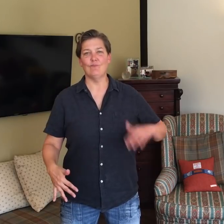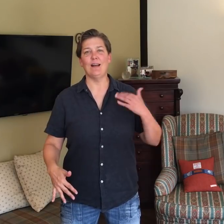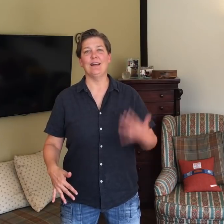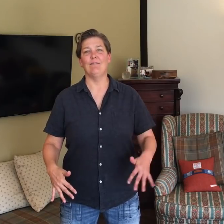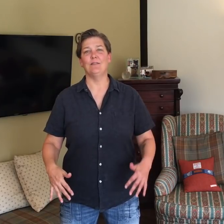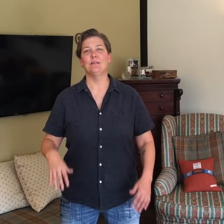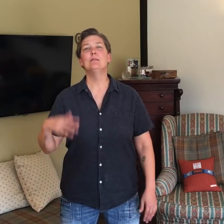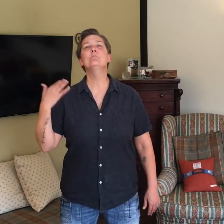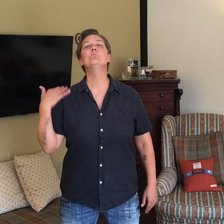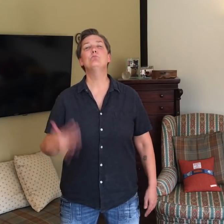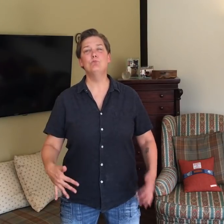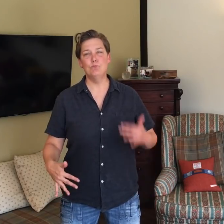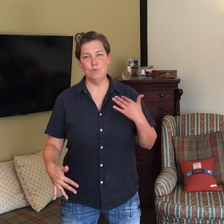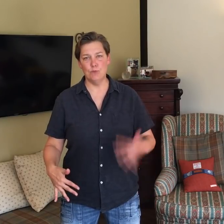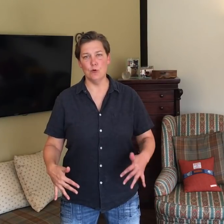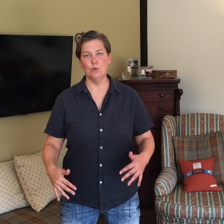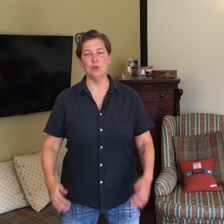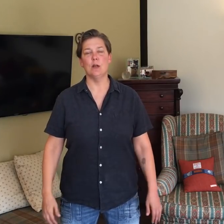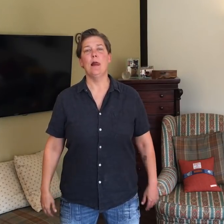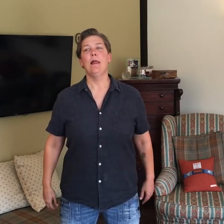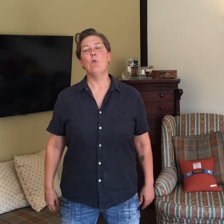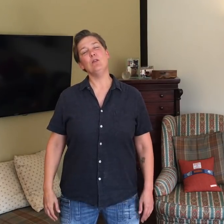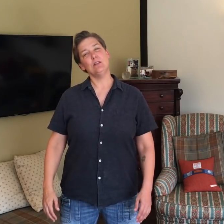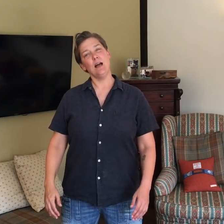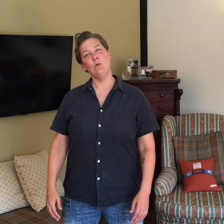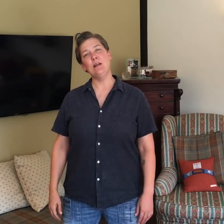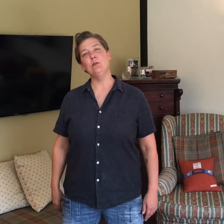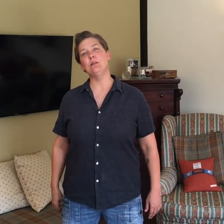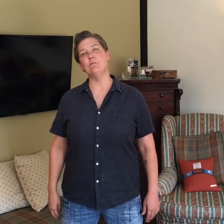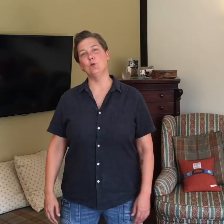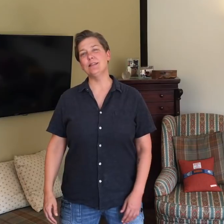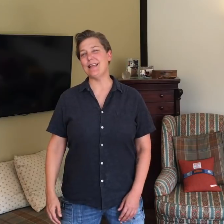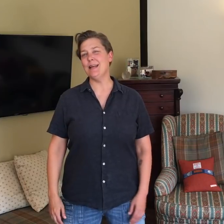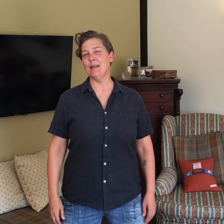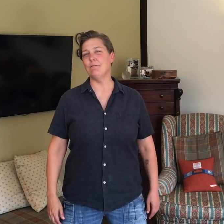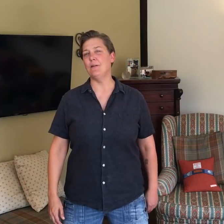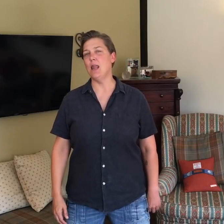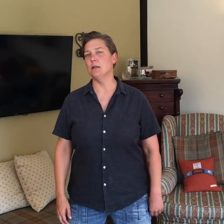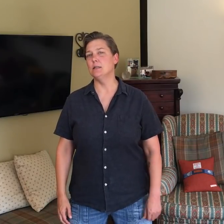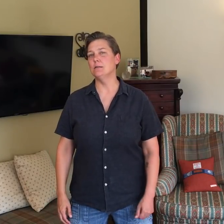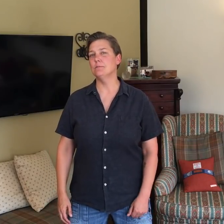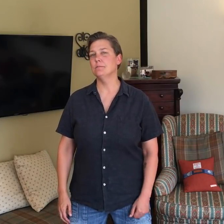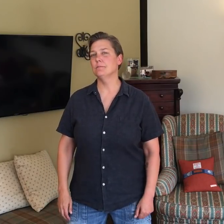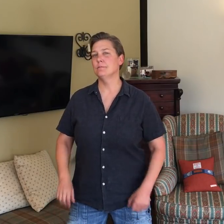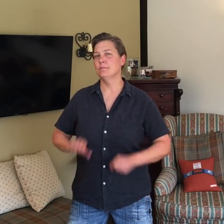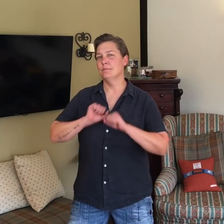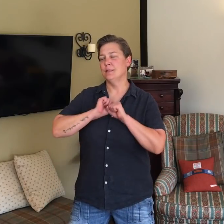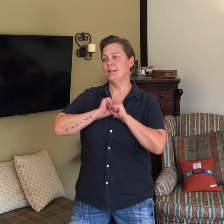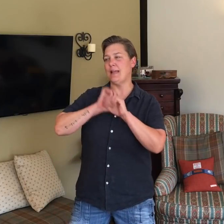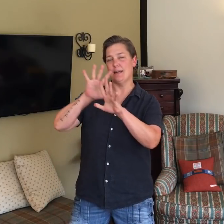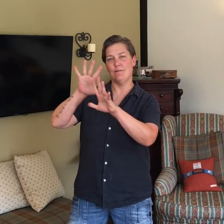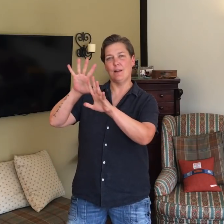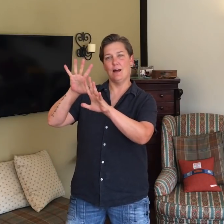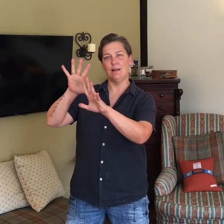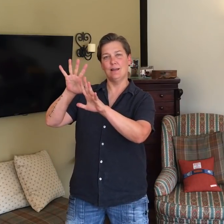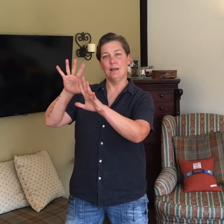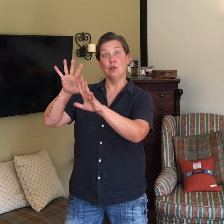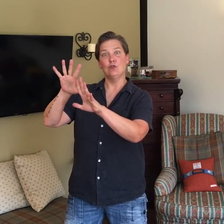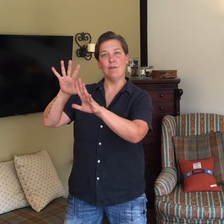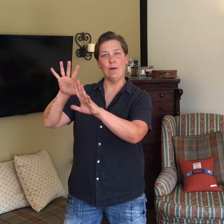Right, left. Bruised. What sign are we using for send a flood? Send a flood. Drown them